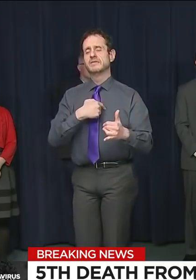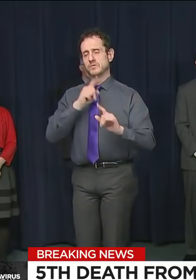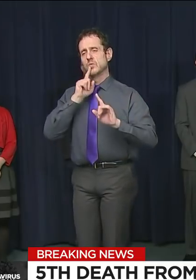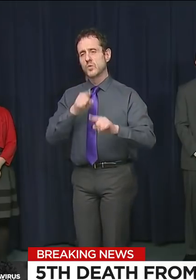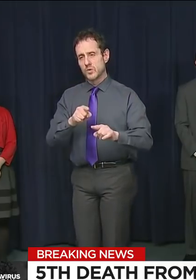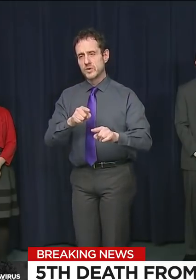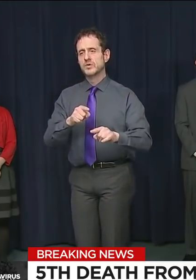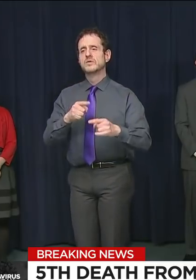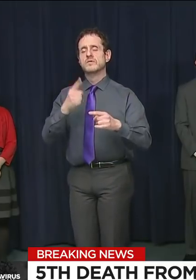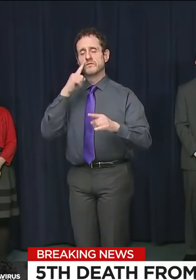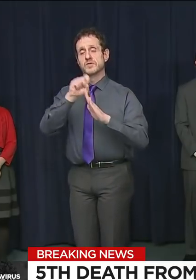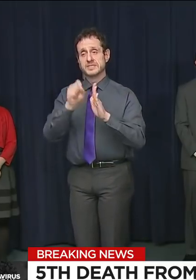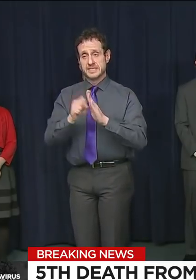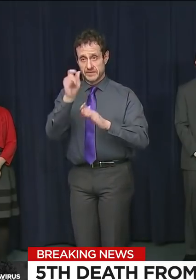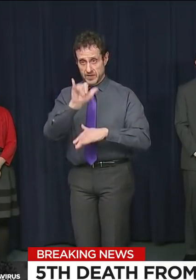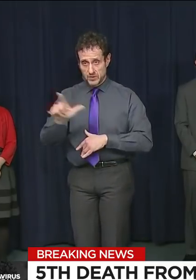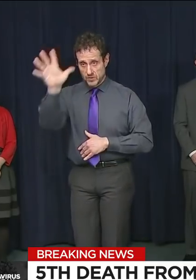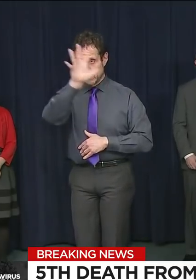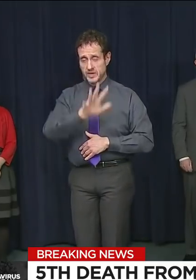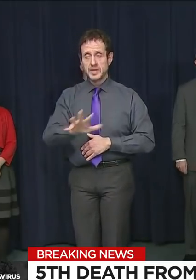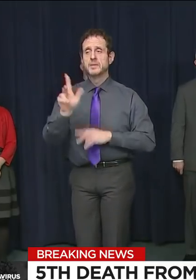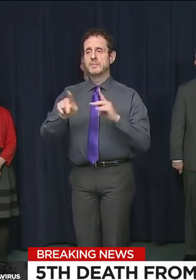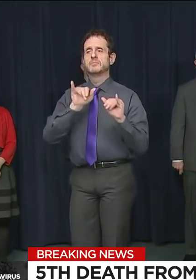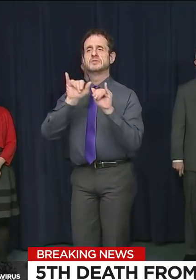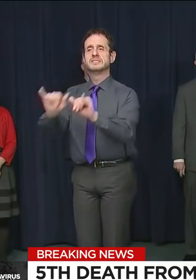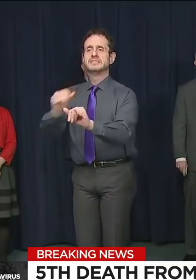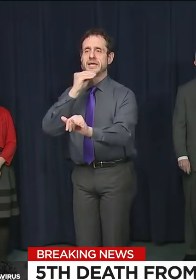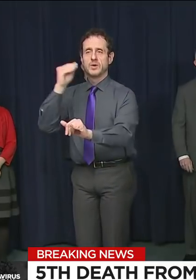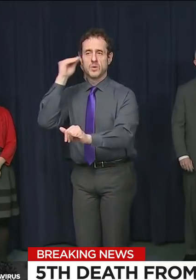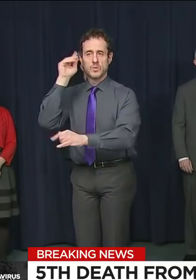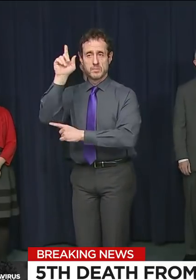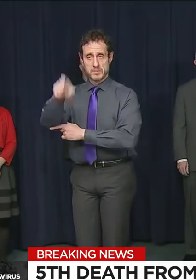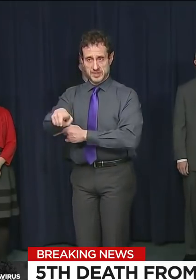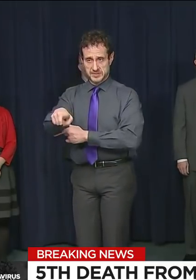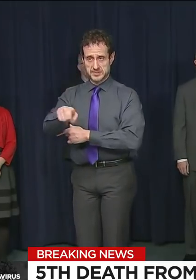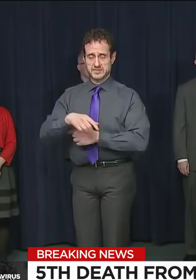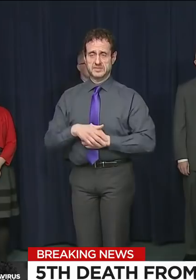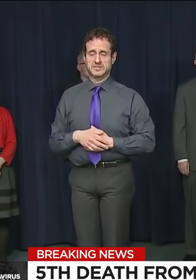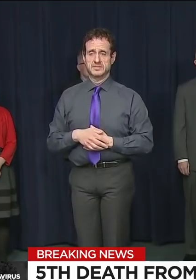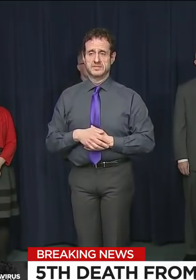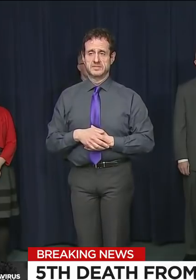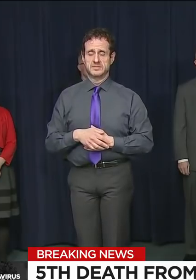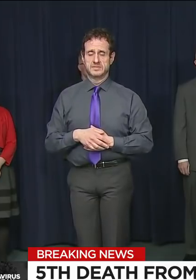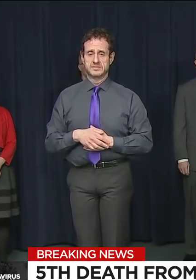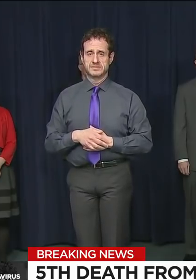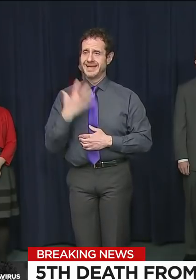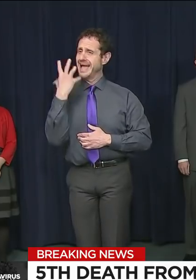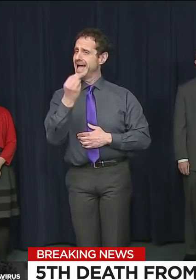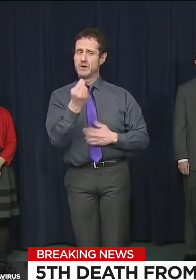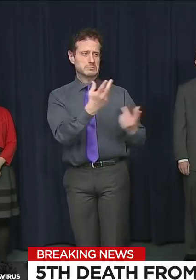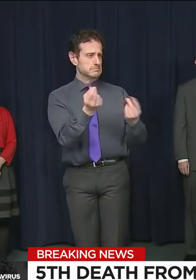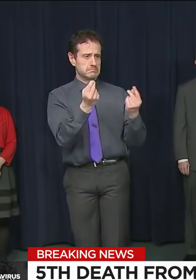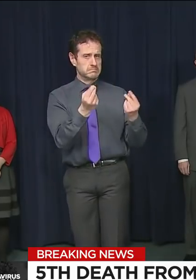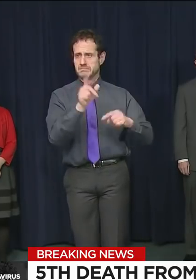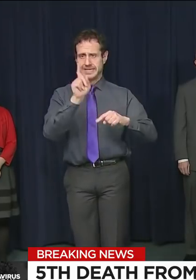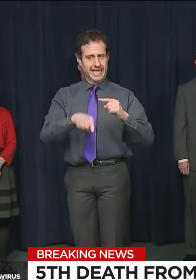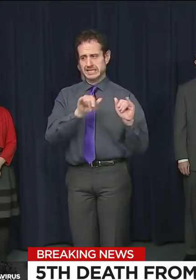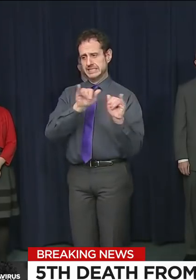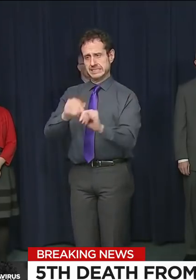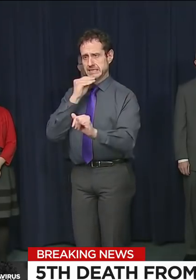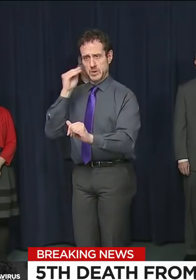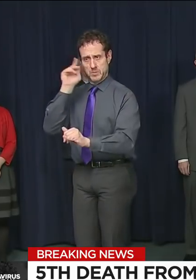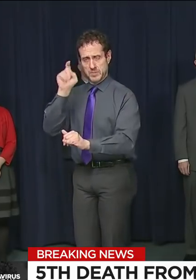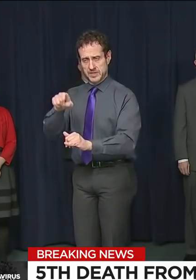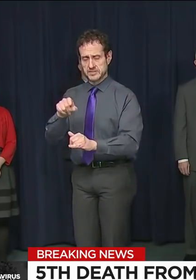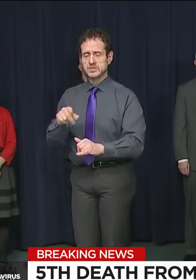Illinois. So that is the action that I'm announcing today. We have looked closely at the trajectory of this